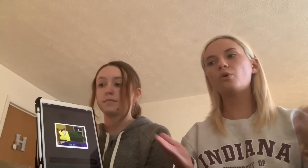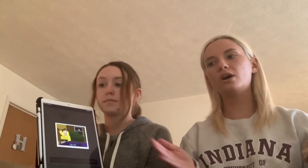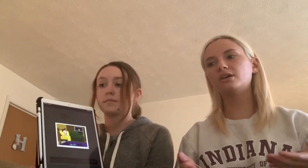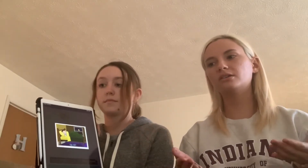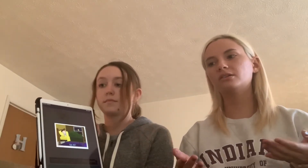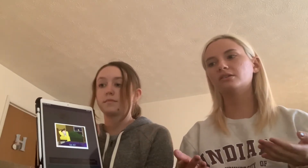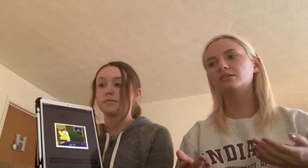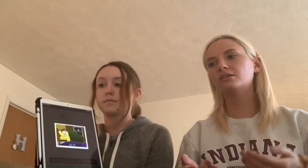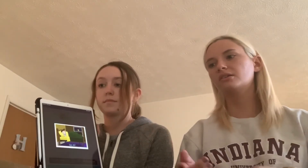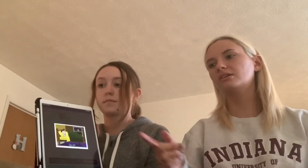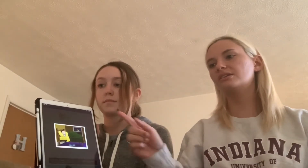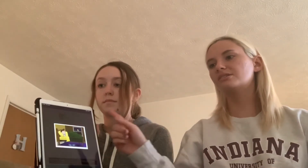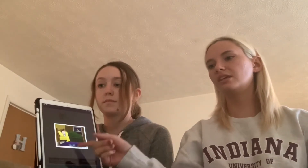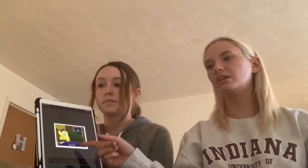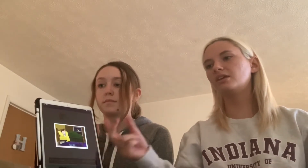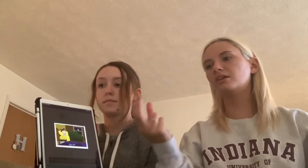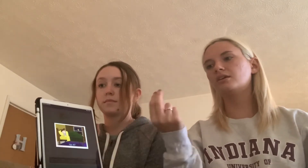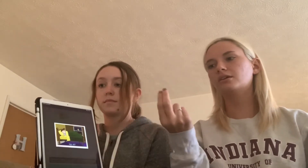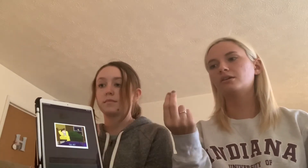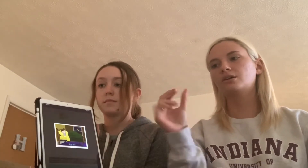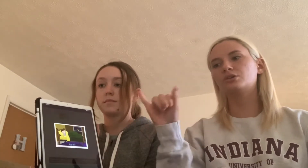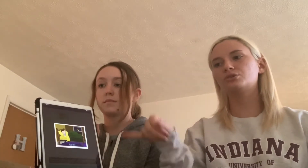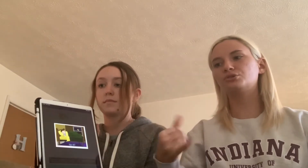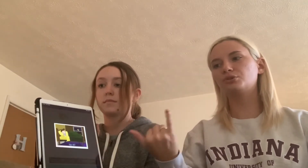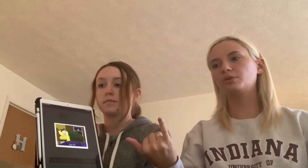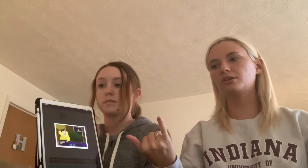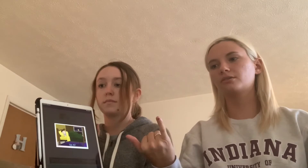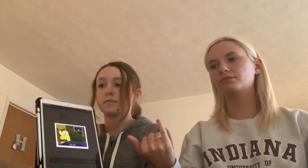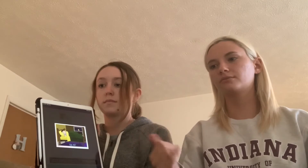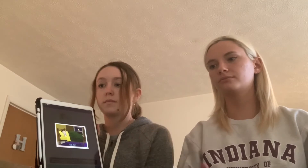What is he doing?